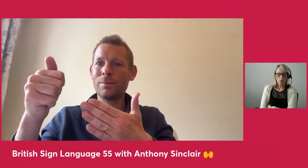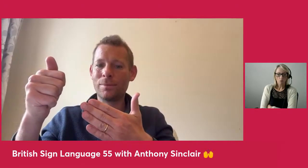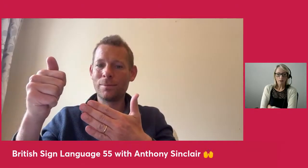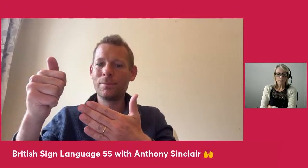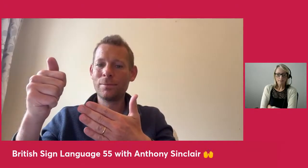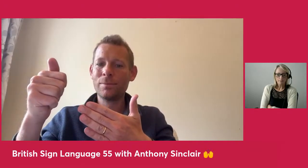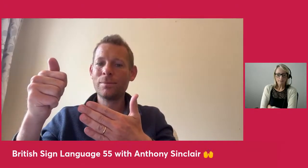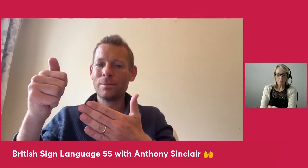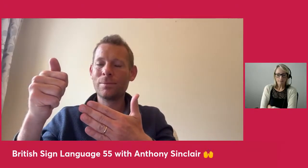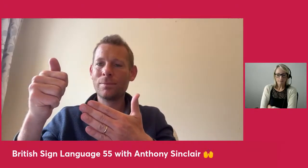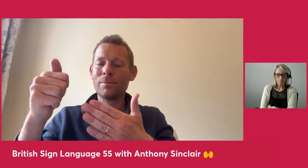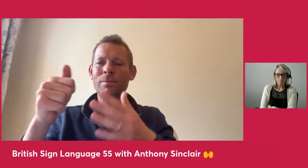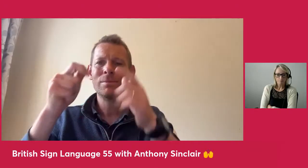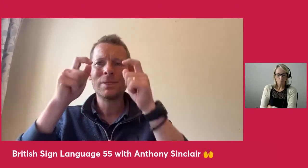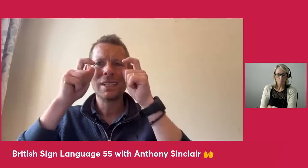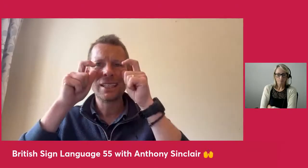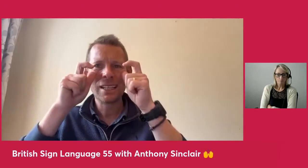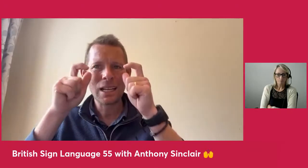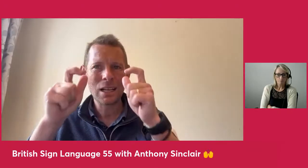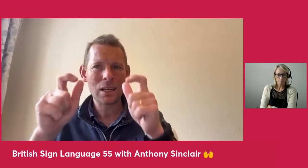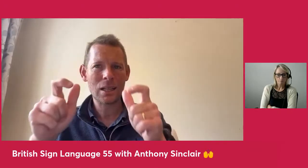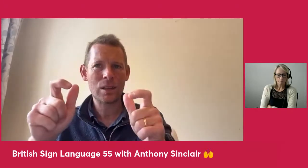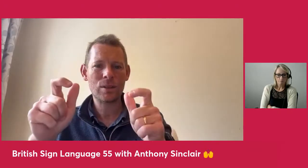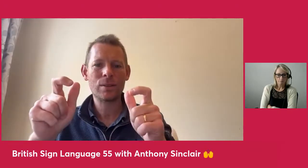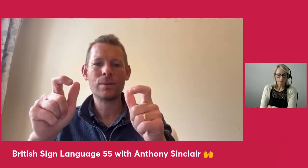Then always,